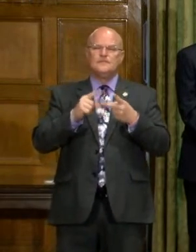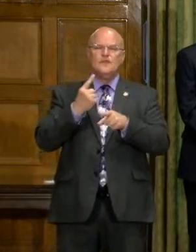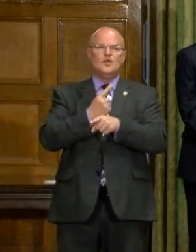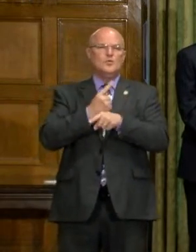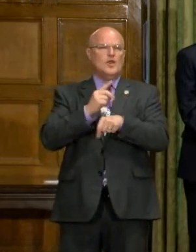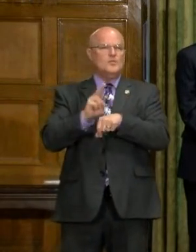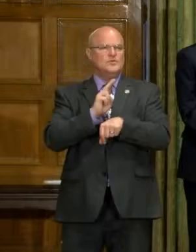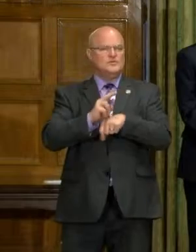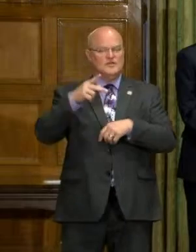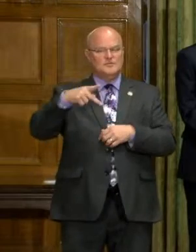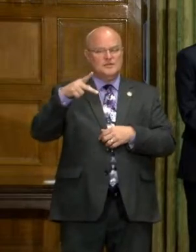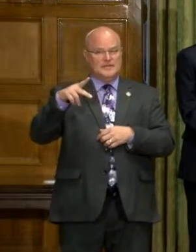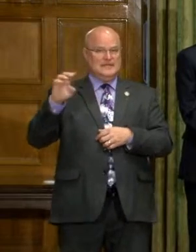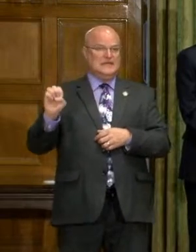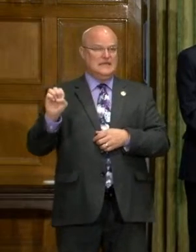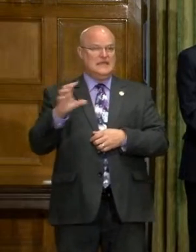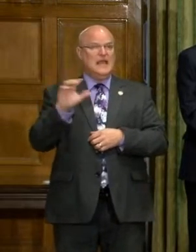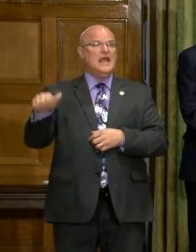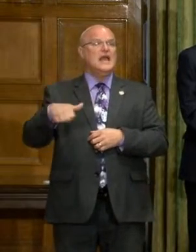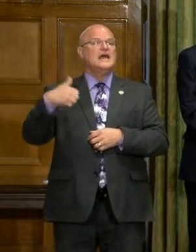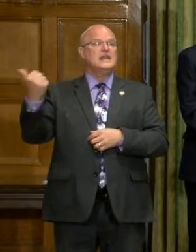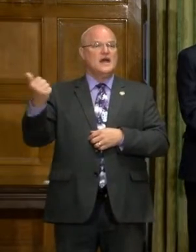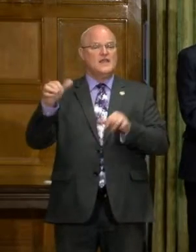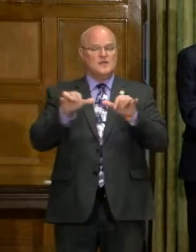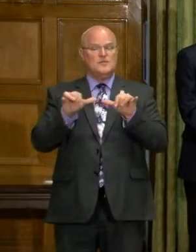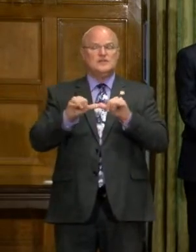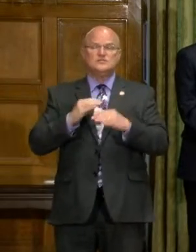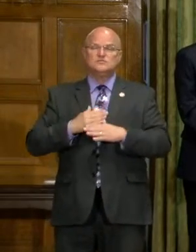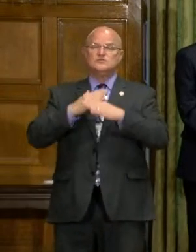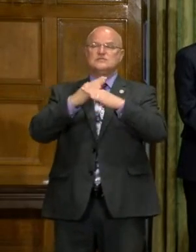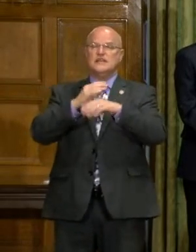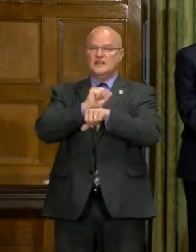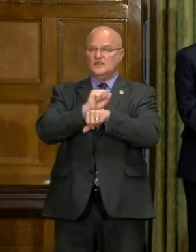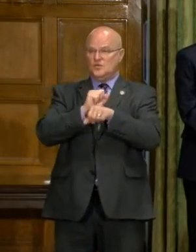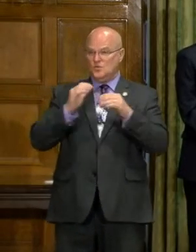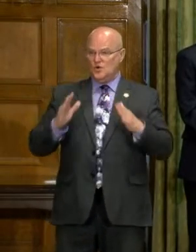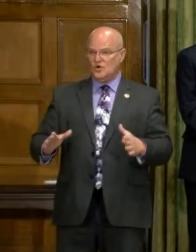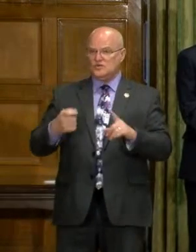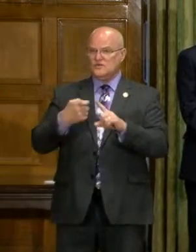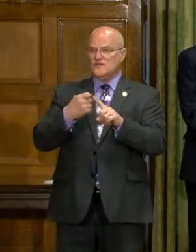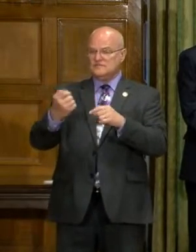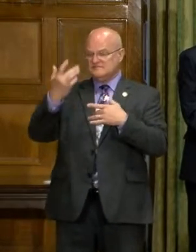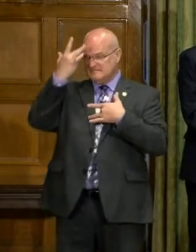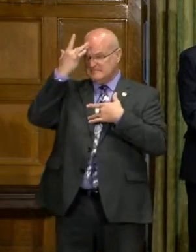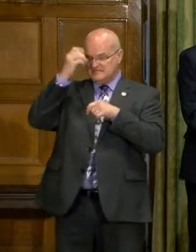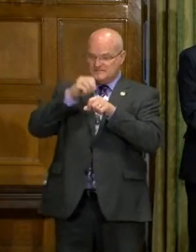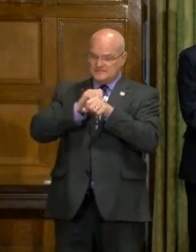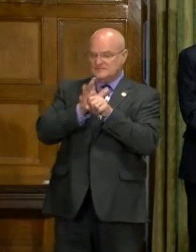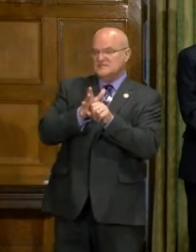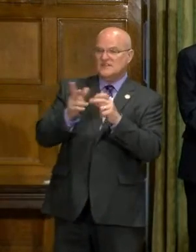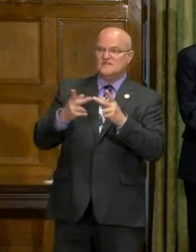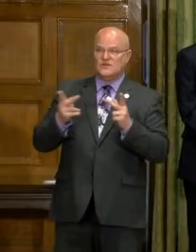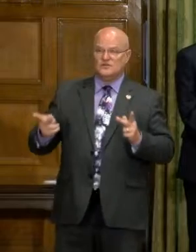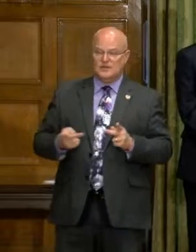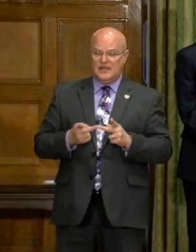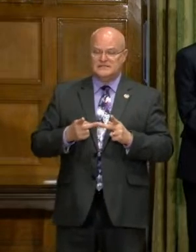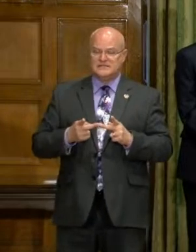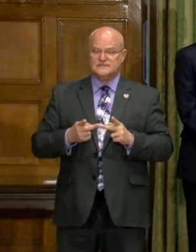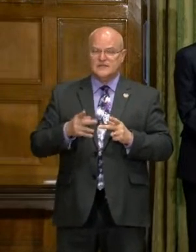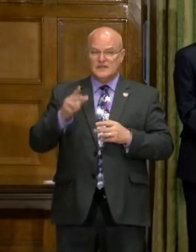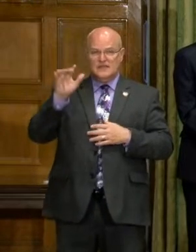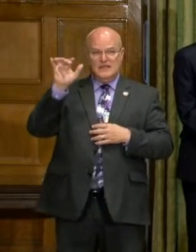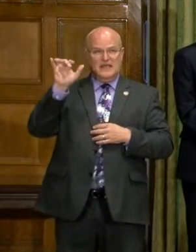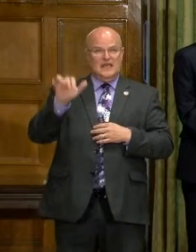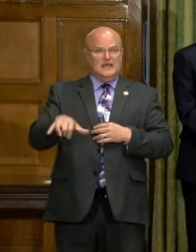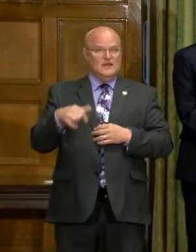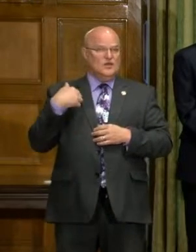appropriate use of PPE and other measures to protect those workers from getting infected in the first place. And